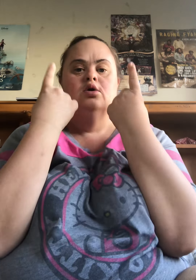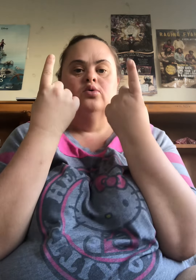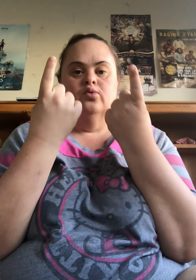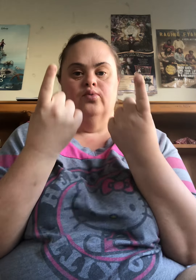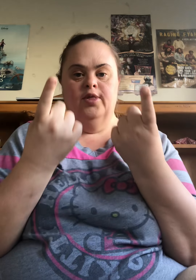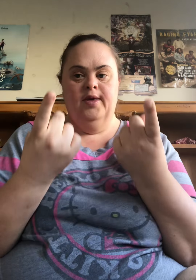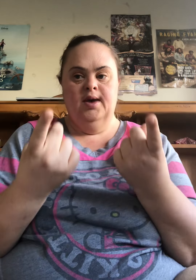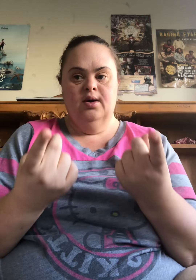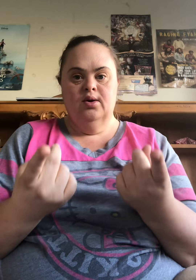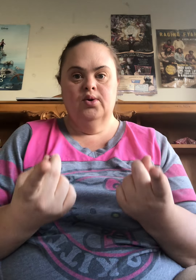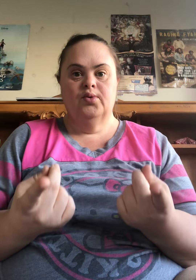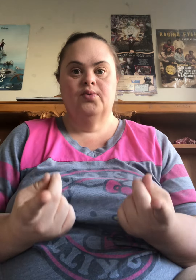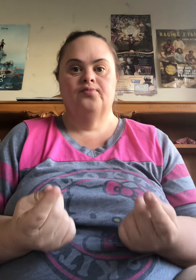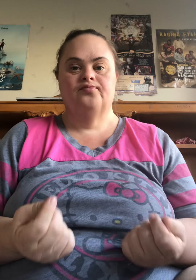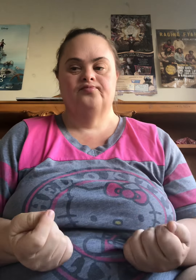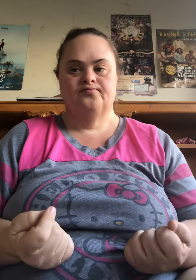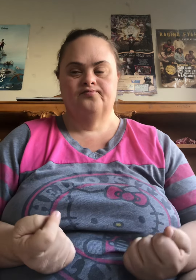share with you.